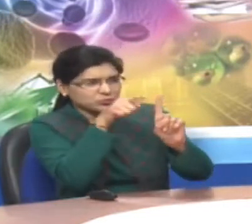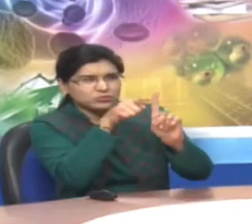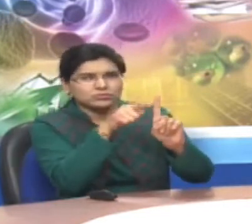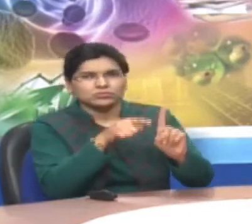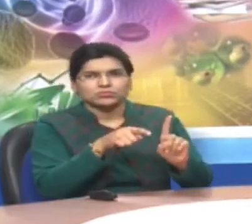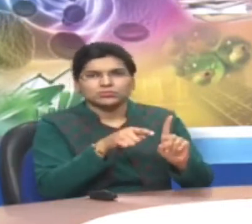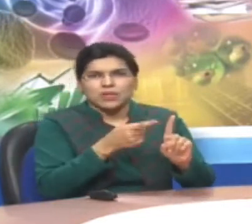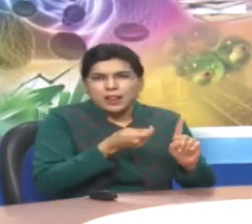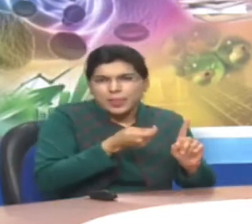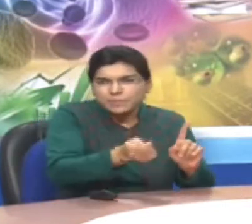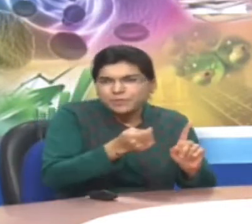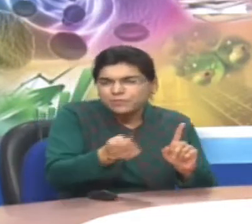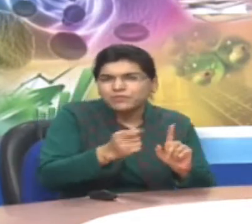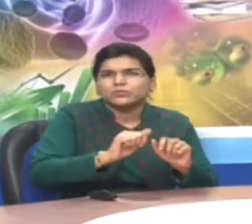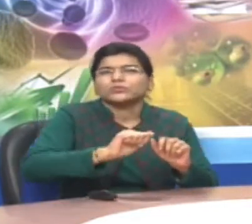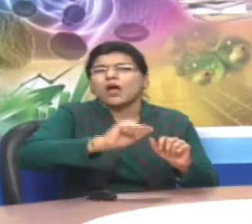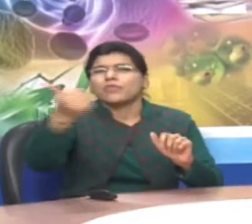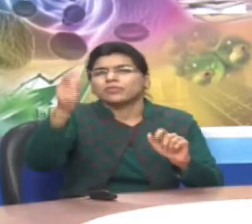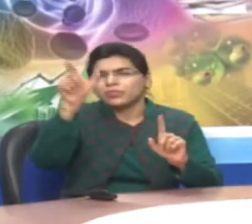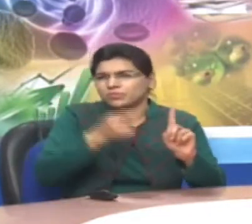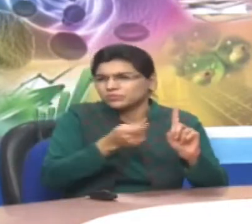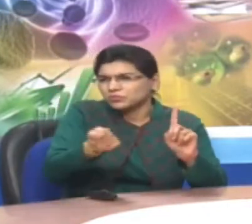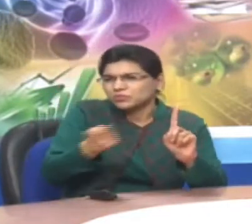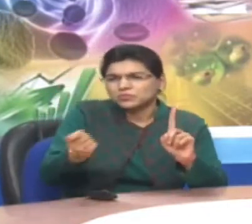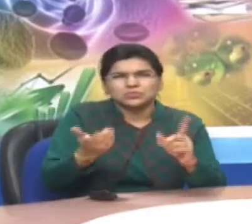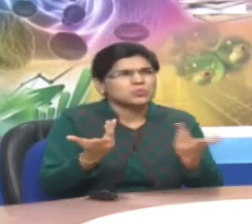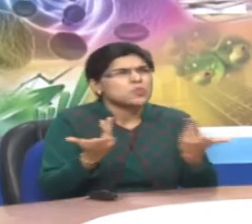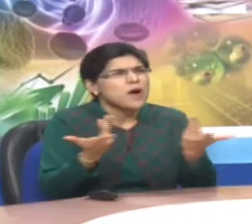why add a murder to your other crimes?